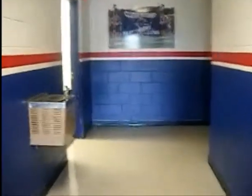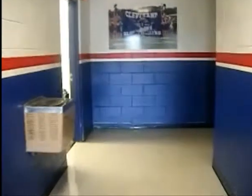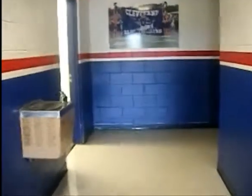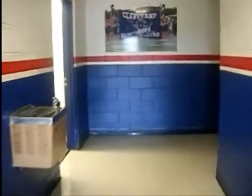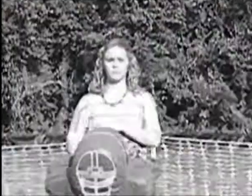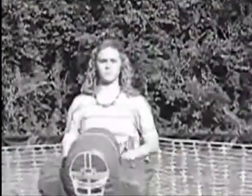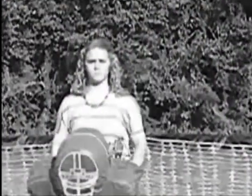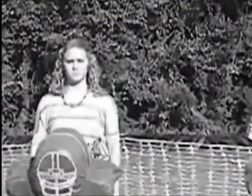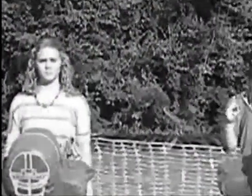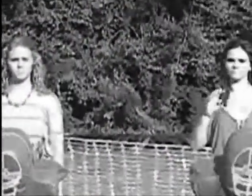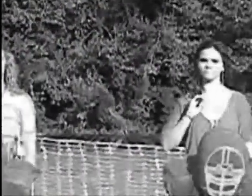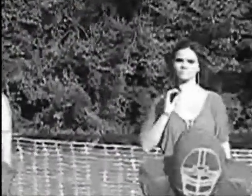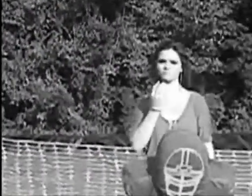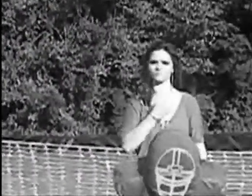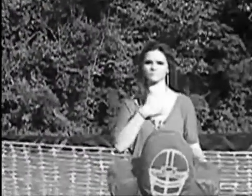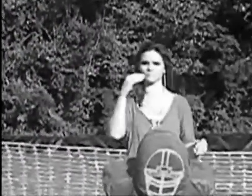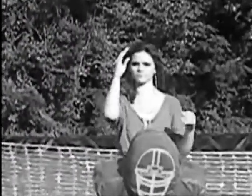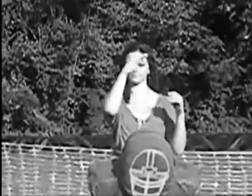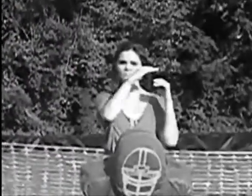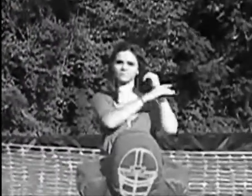Where the boys are four